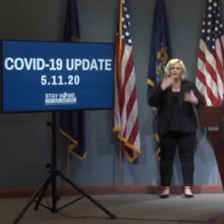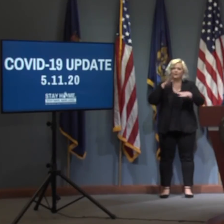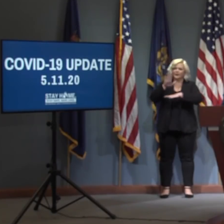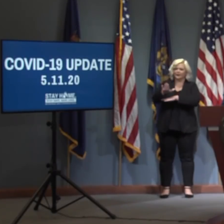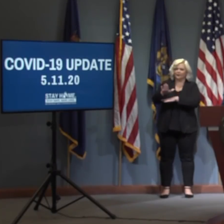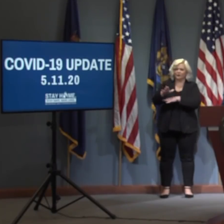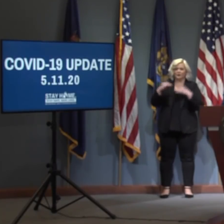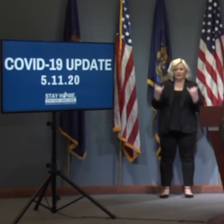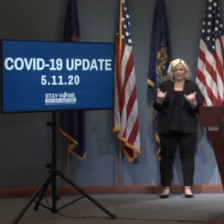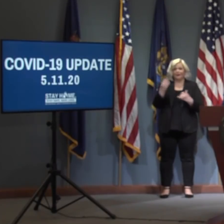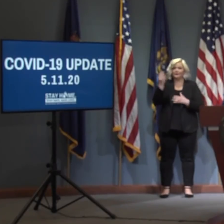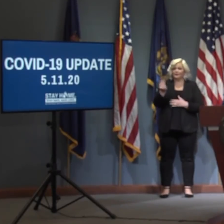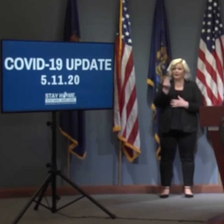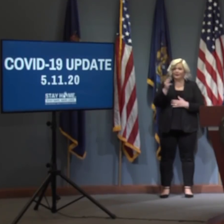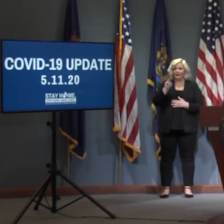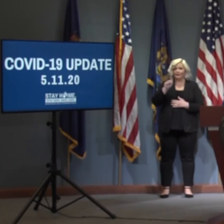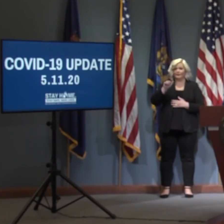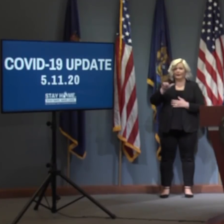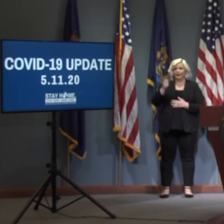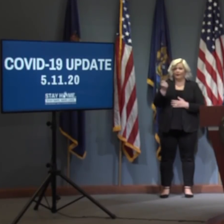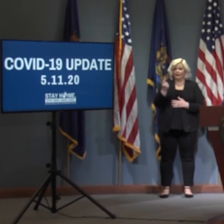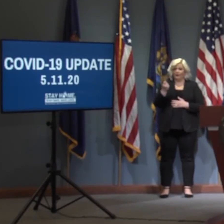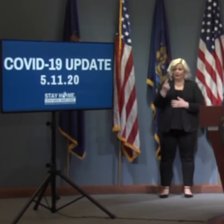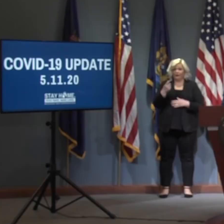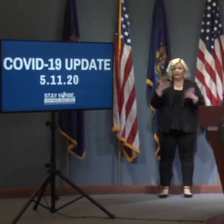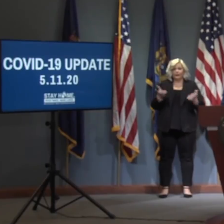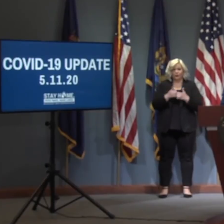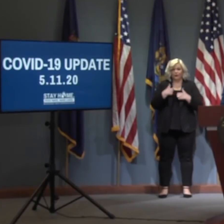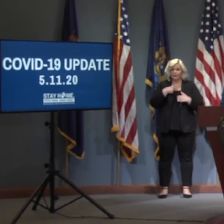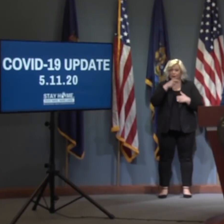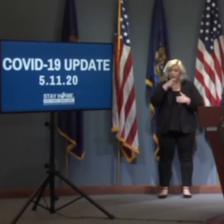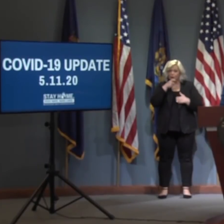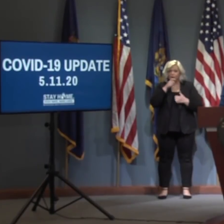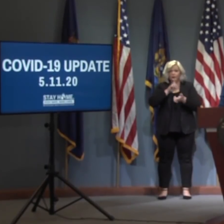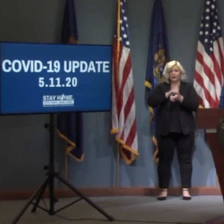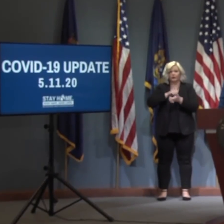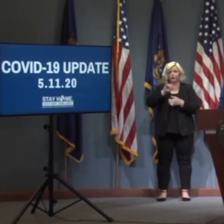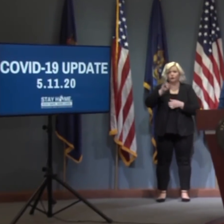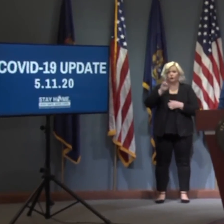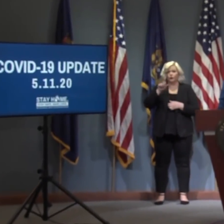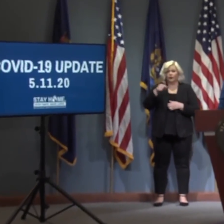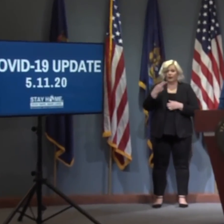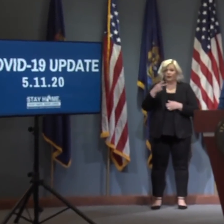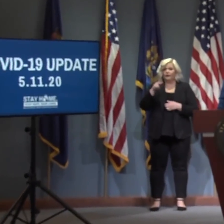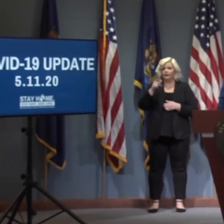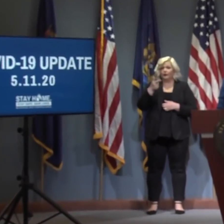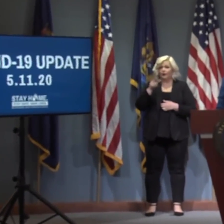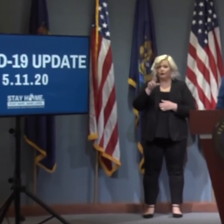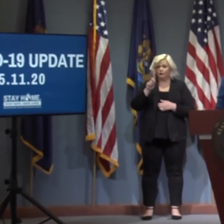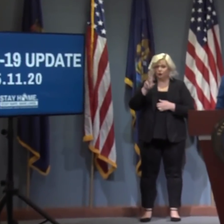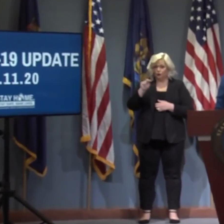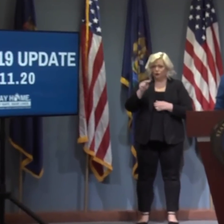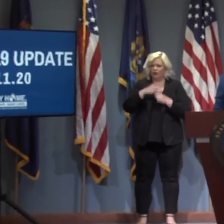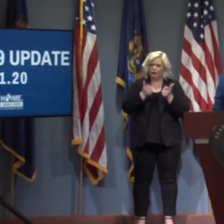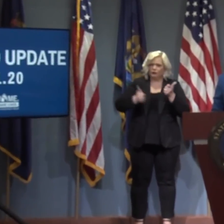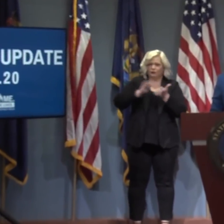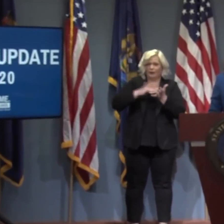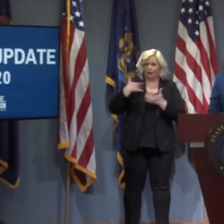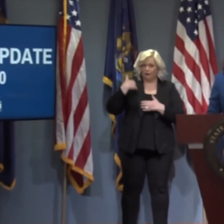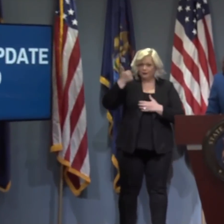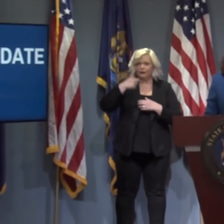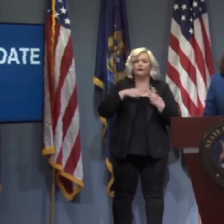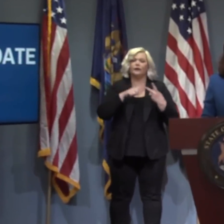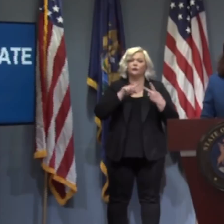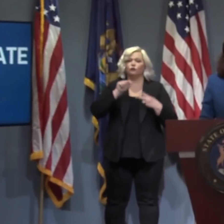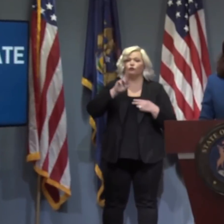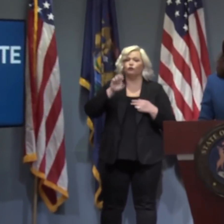Good afternoon. Today is Monday, May 11th, and I am joined today by Dr. Janae Caldoun, of course, our Chief Medical Executive, and